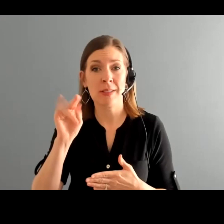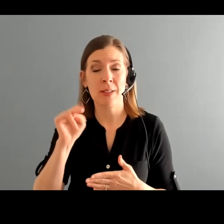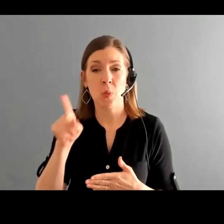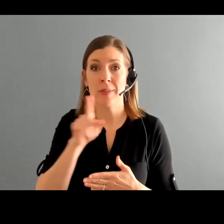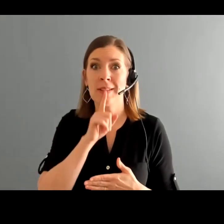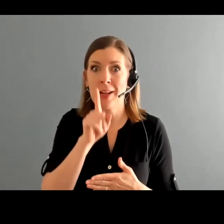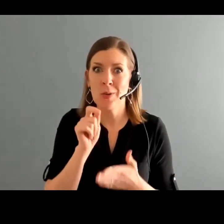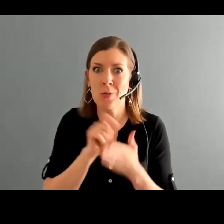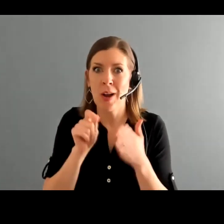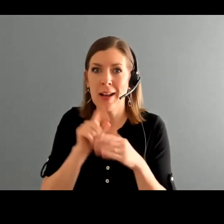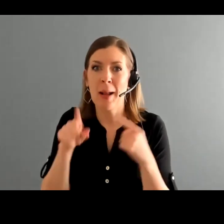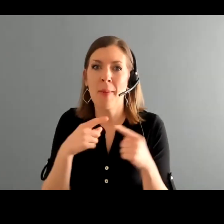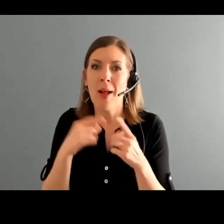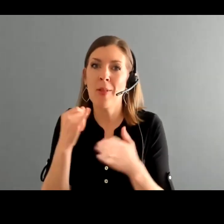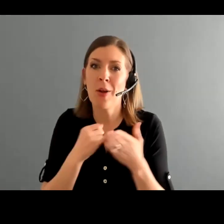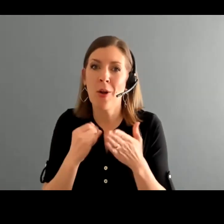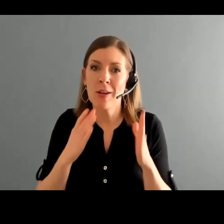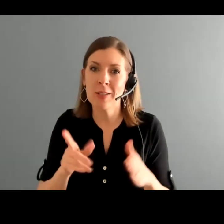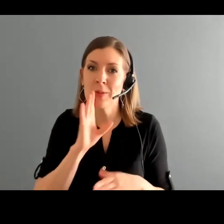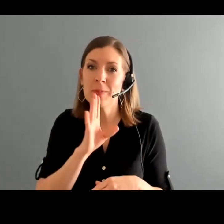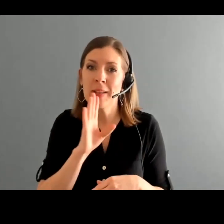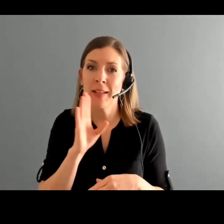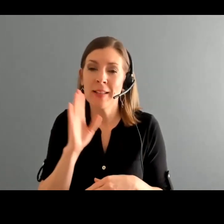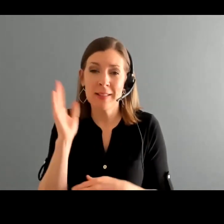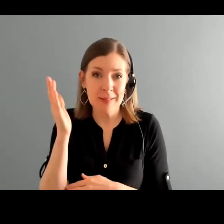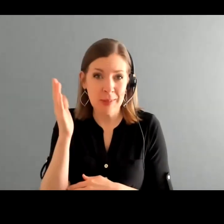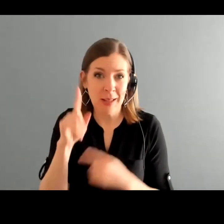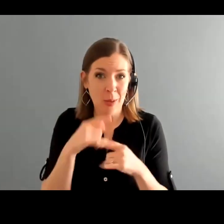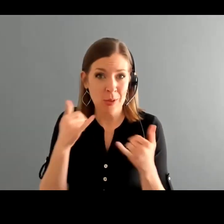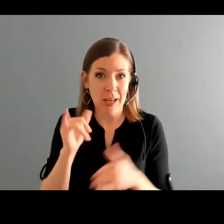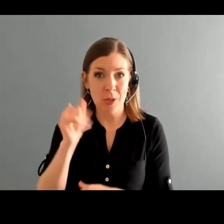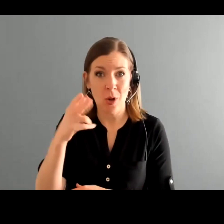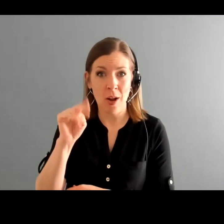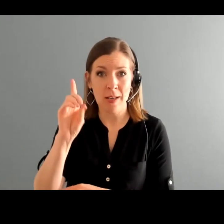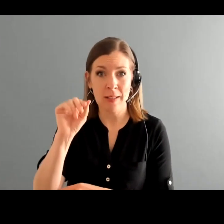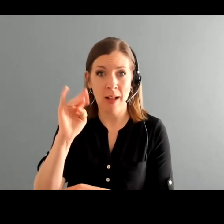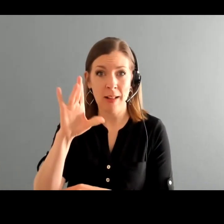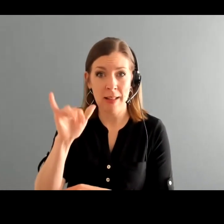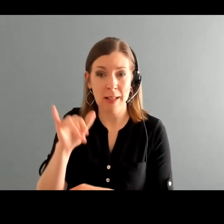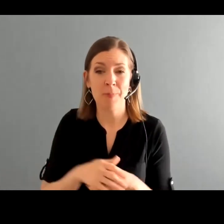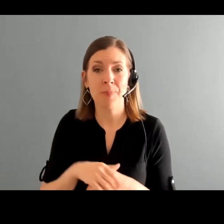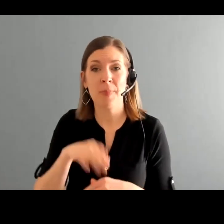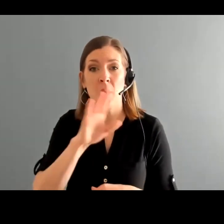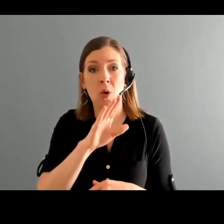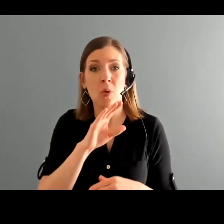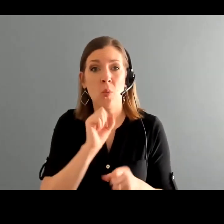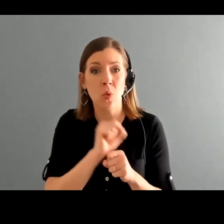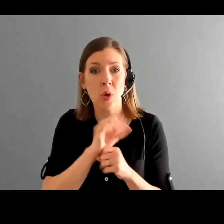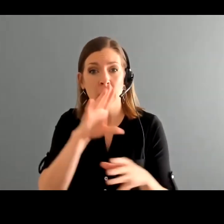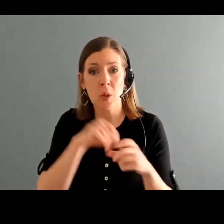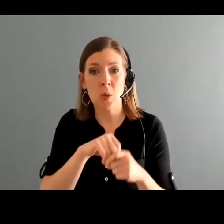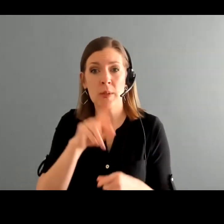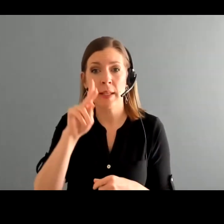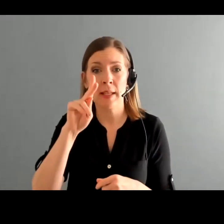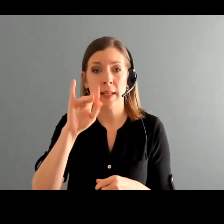actually writing about the artist she's going to be speaking about today, John Dunkley. Nicole's curatorial work includes the